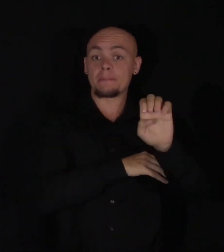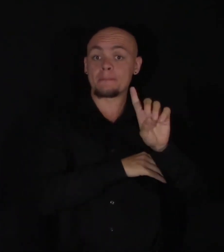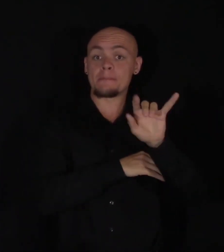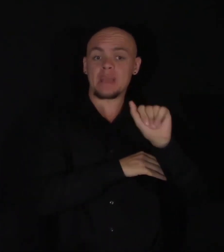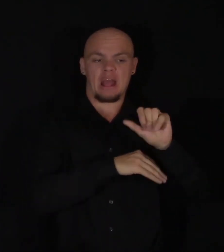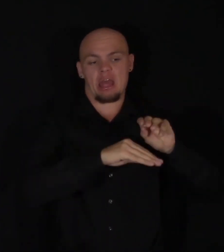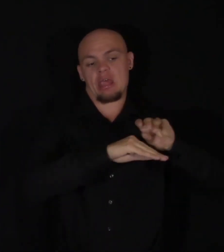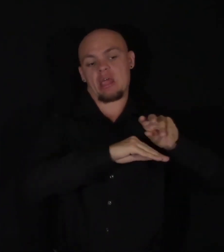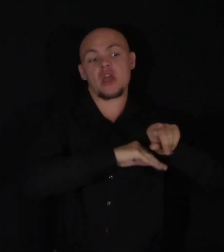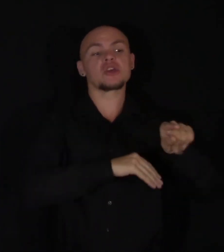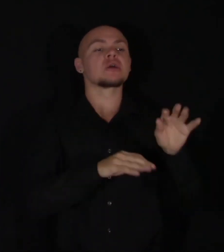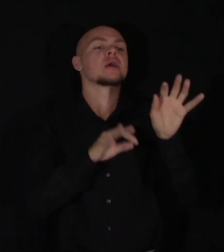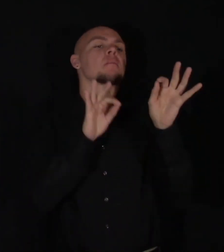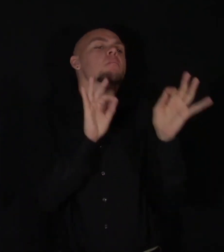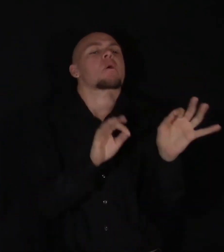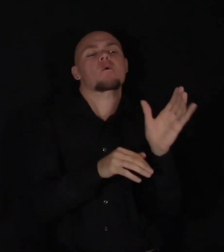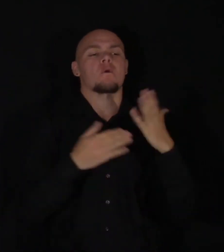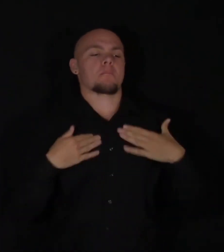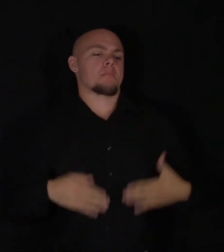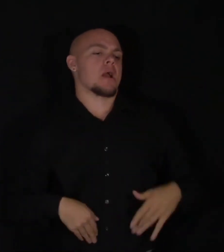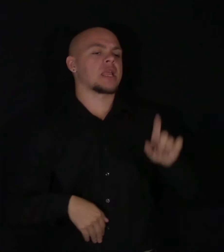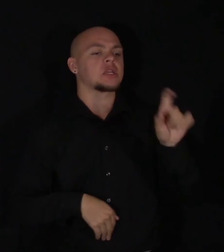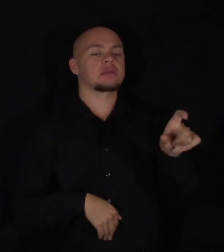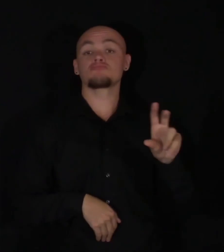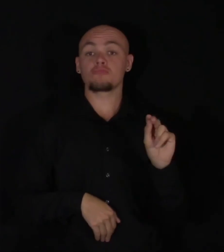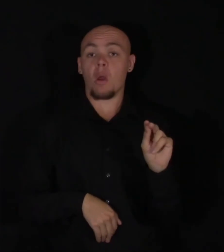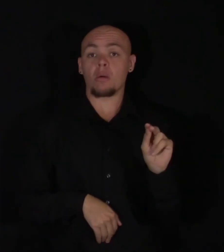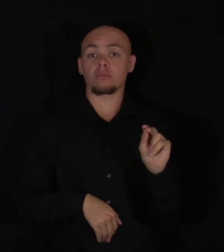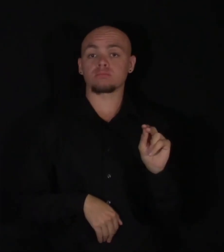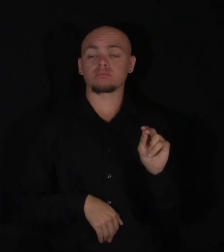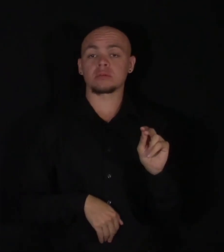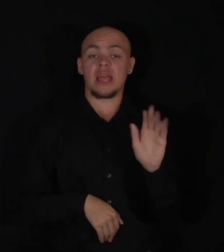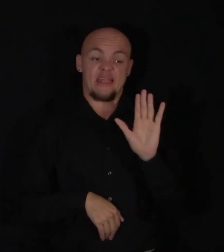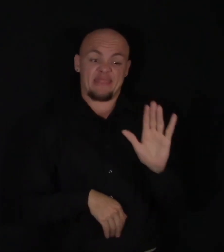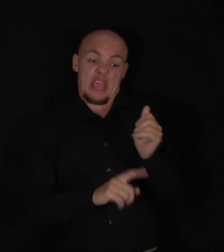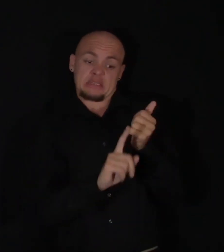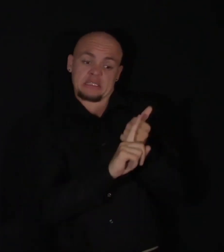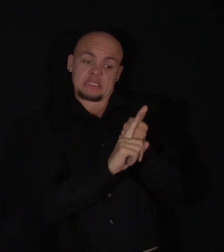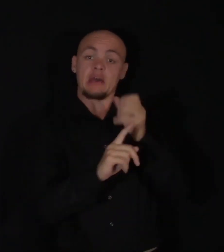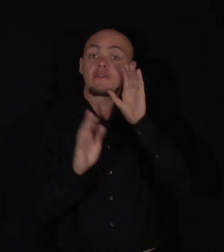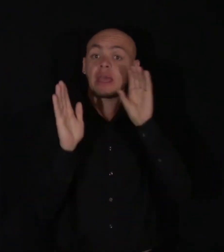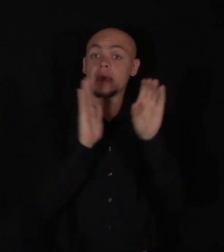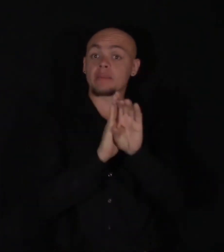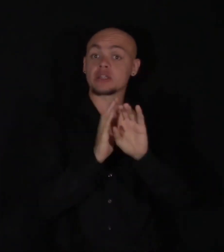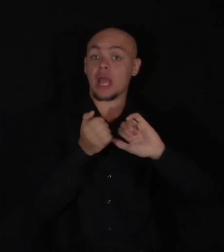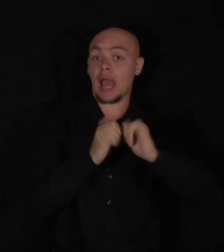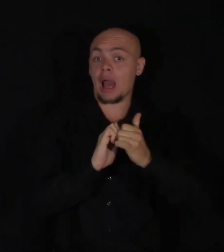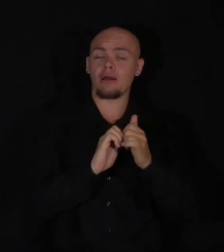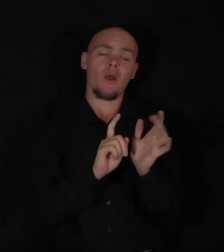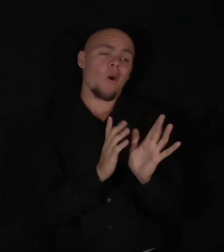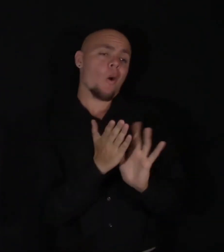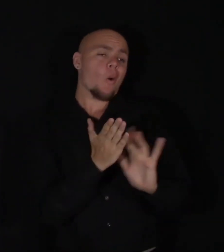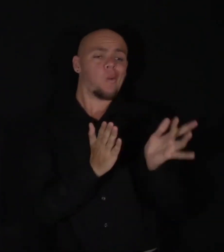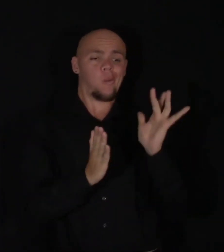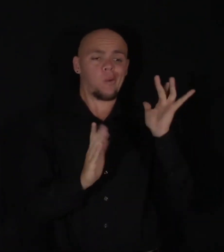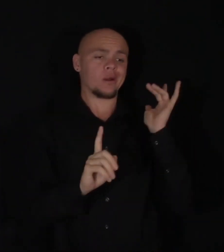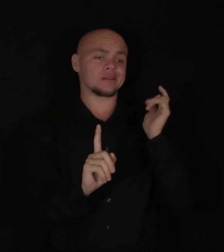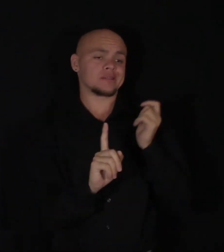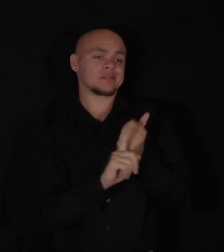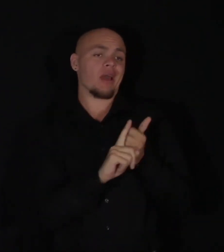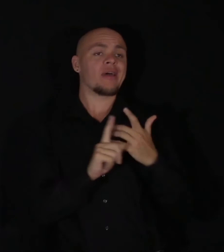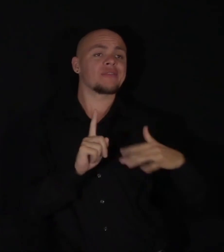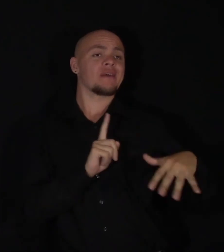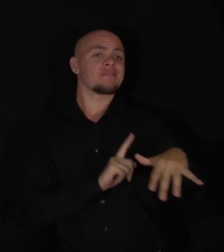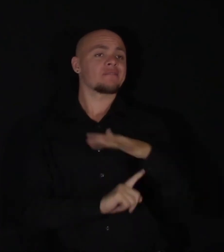that they need a perfect body. Instead, their self-image is formed out of how stunning the environment makes them